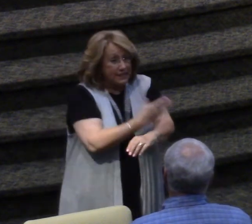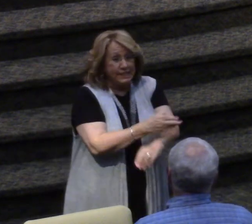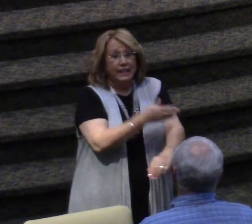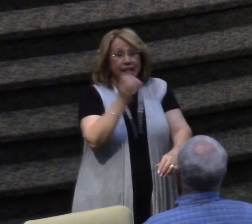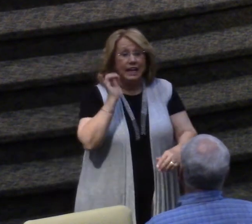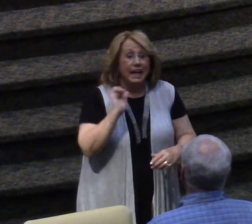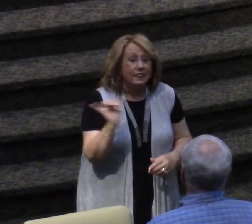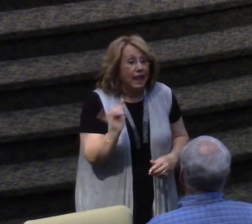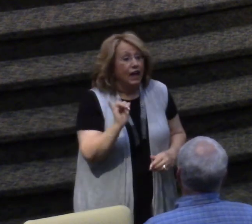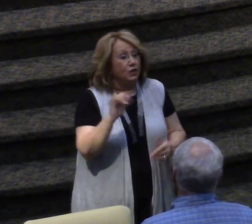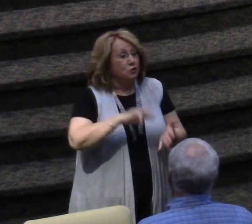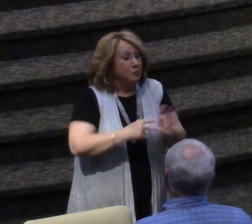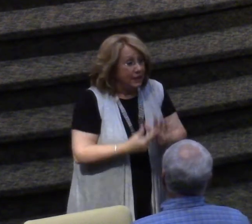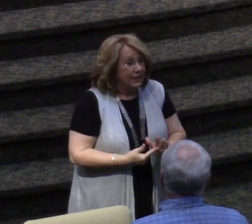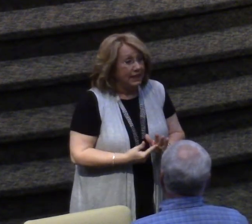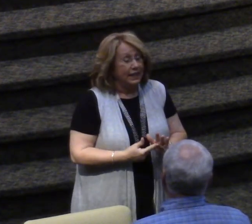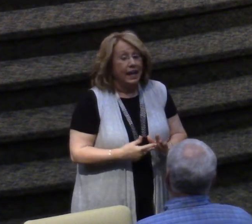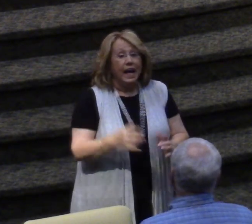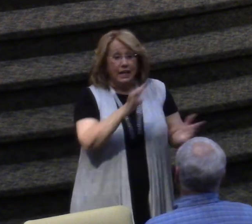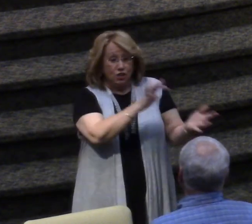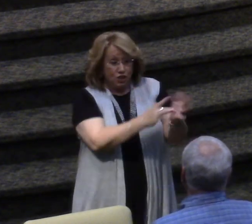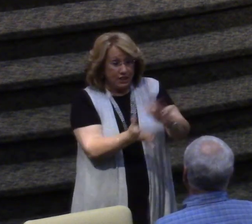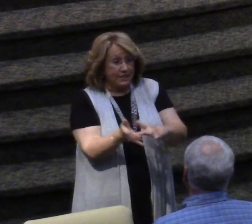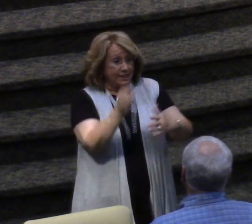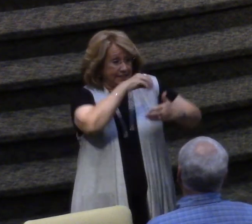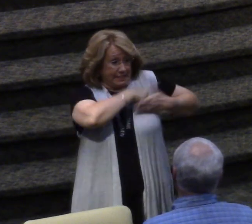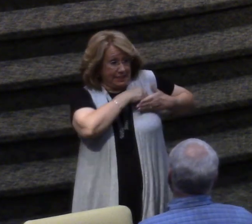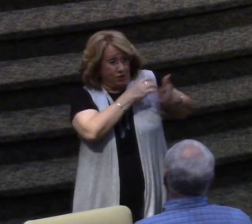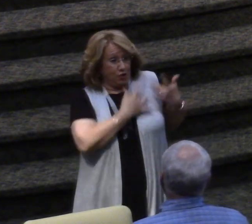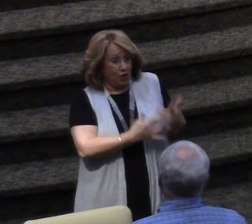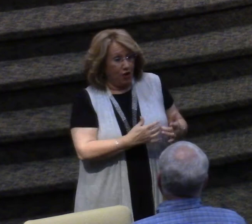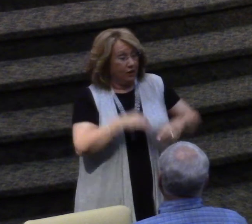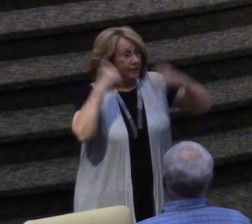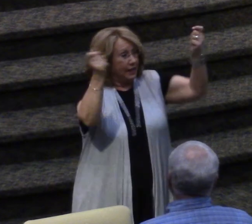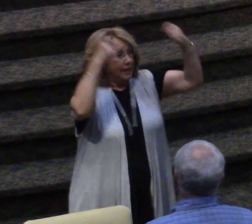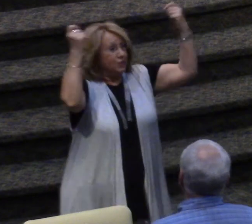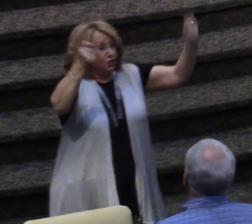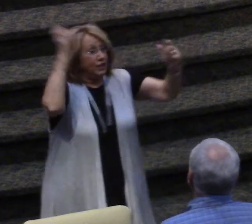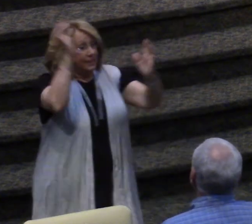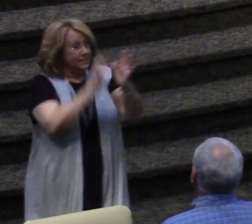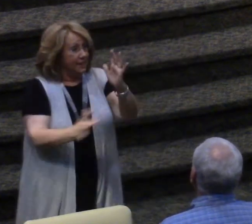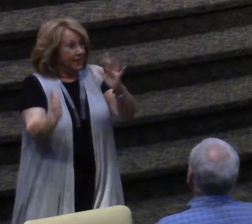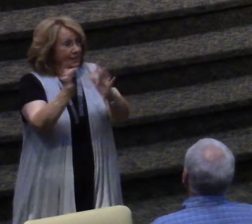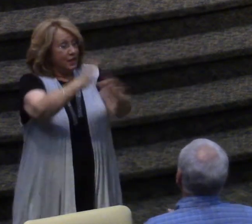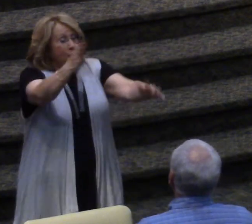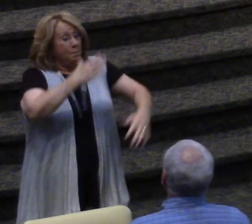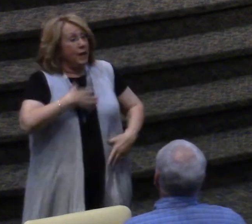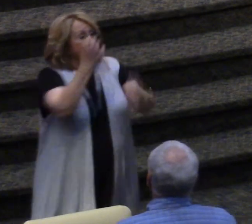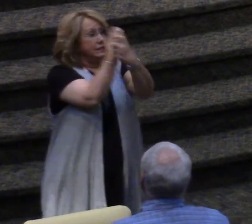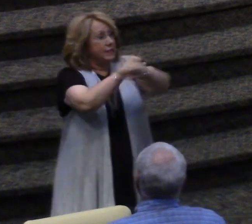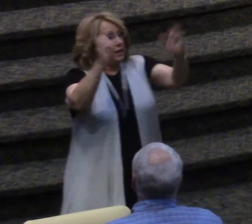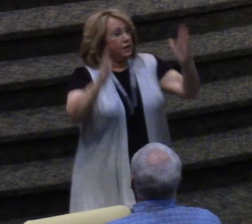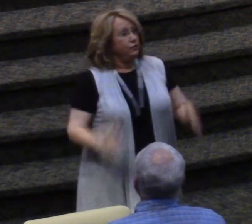Sing it like you've got Jesus living down inside you. Oh, victory in Jesus.